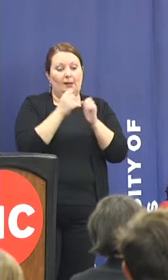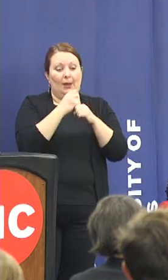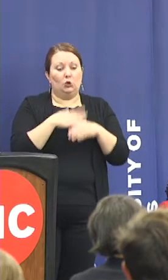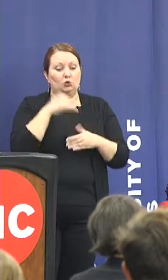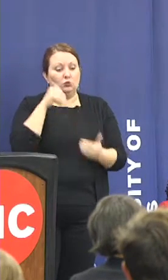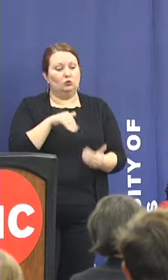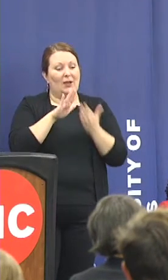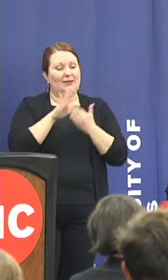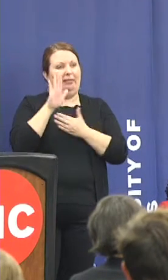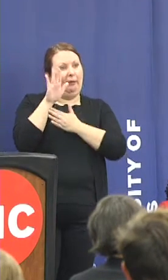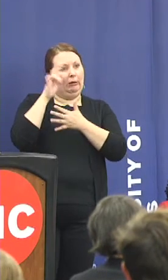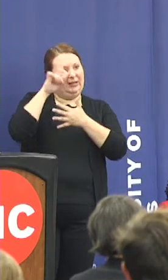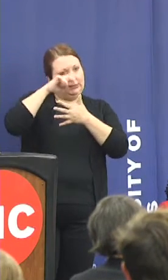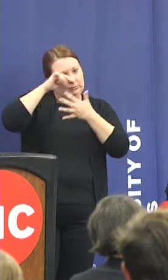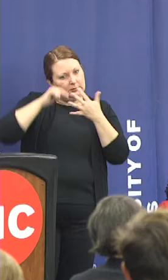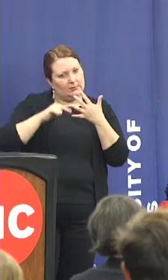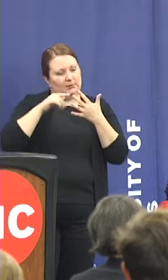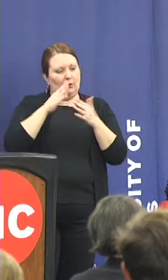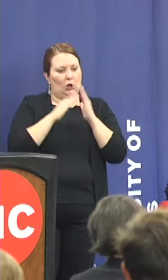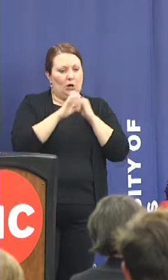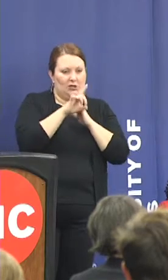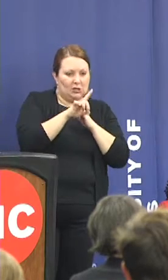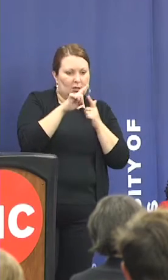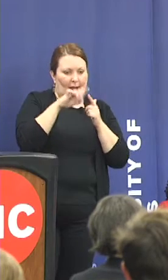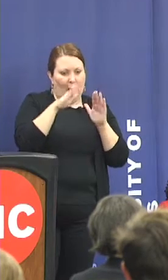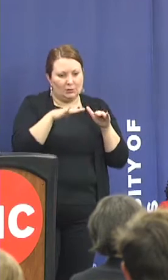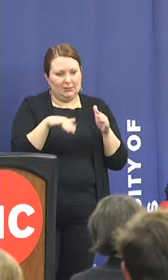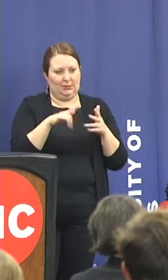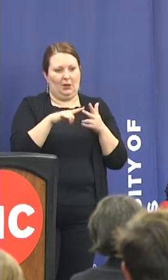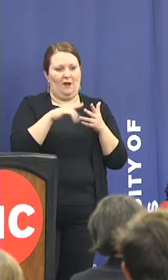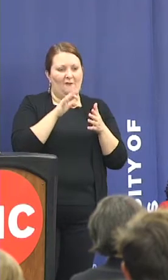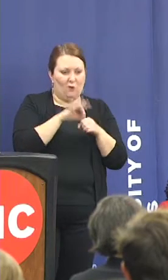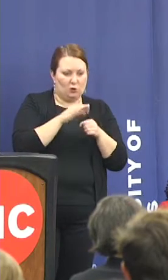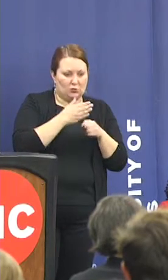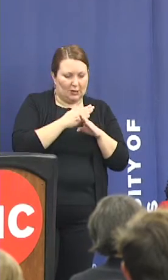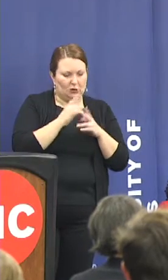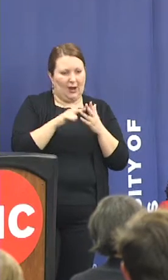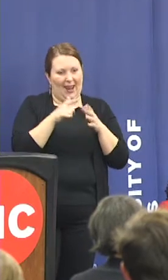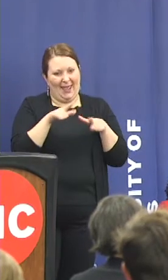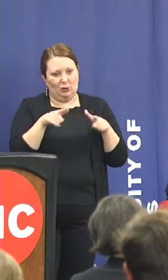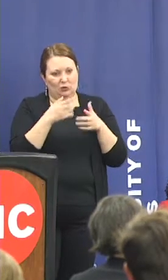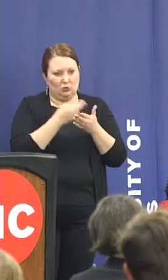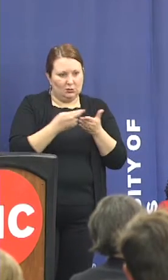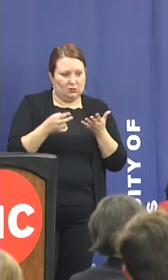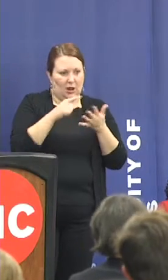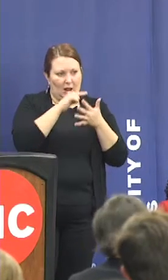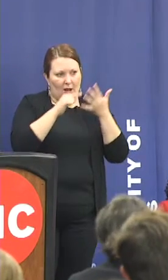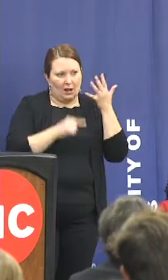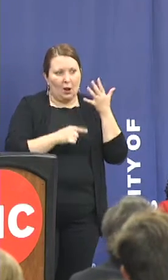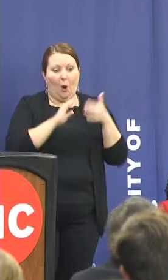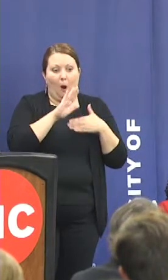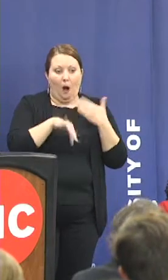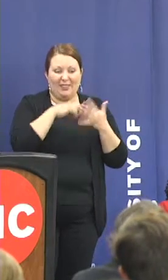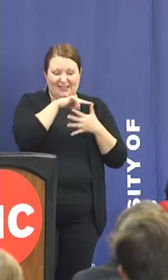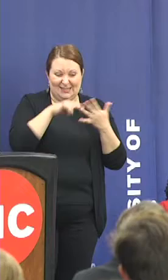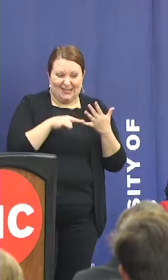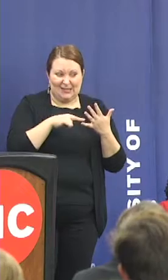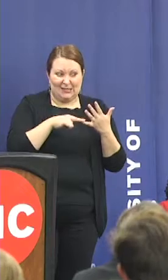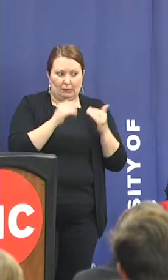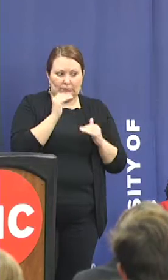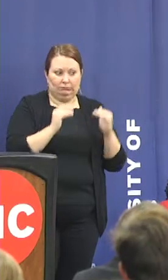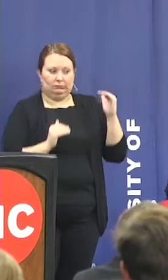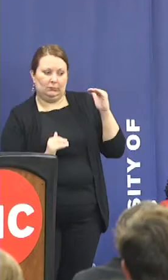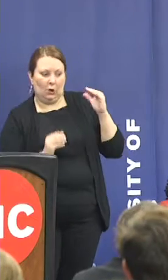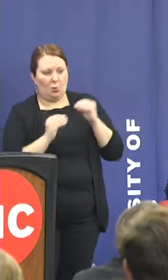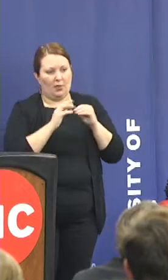to address their needs in education, housing, access to voter protection, language resources, that all of these needs outweigh the